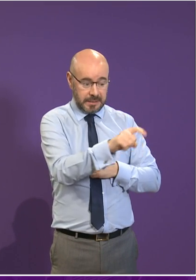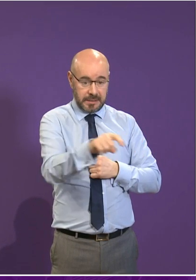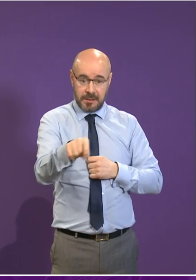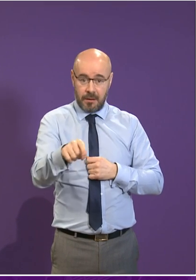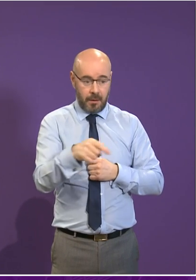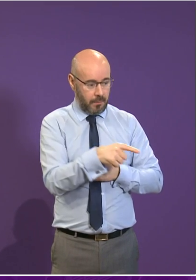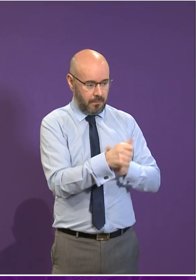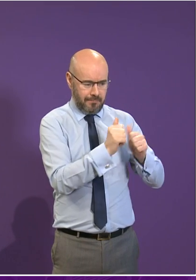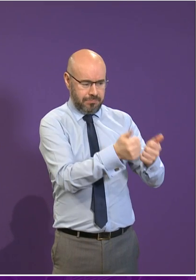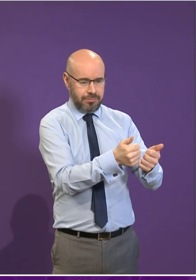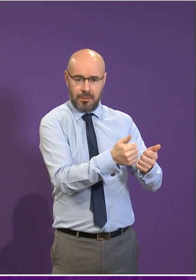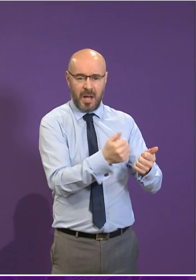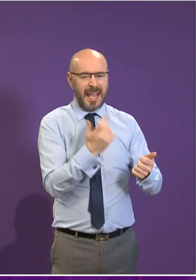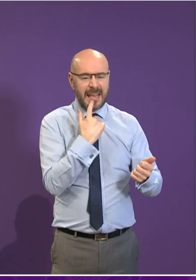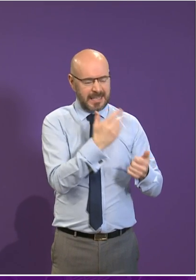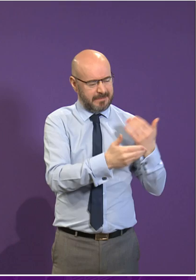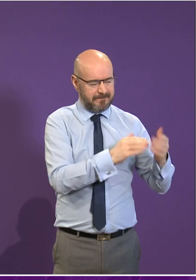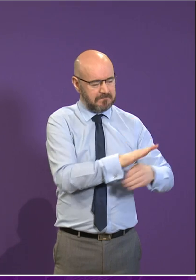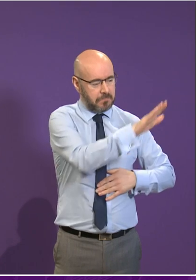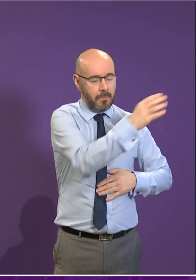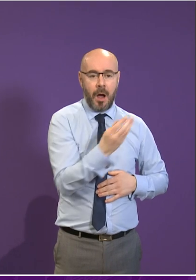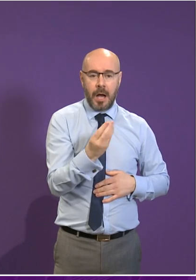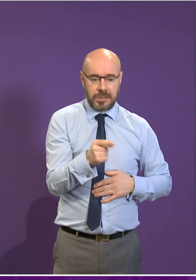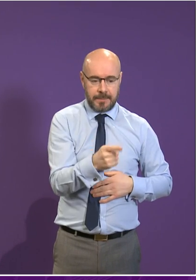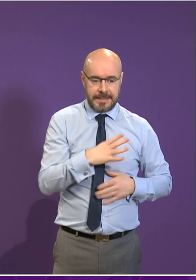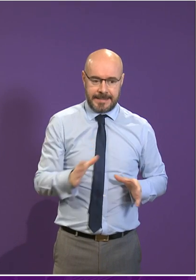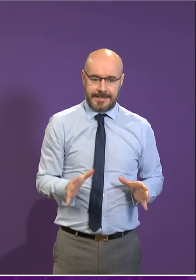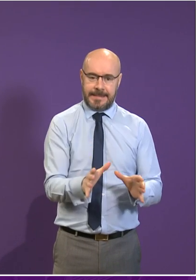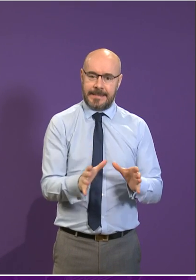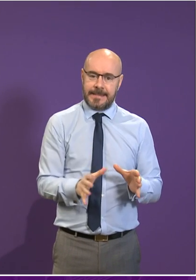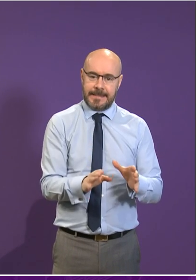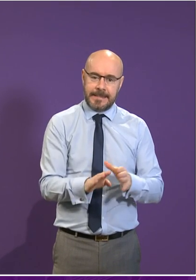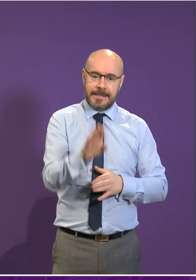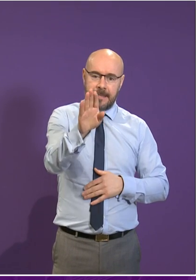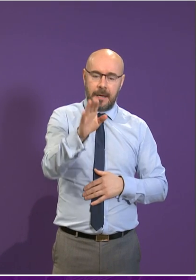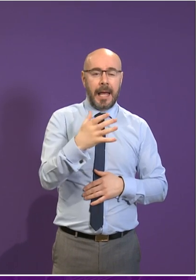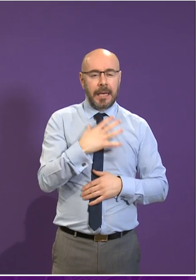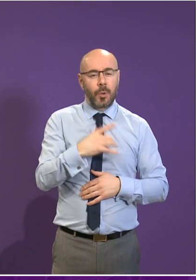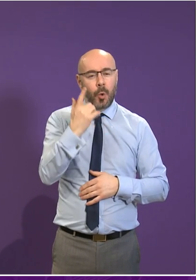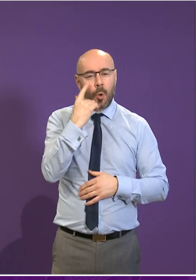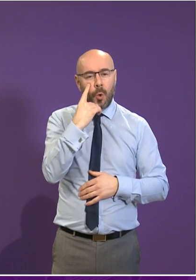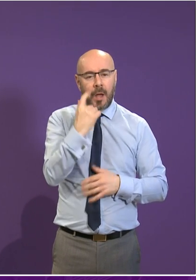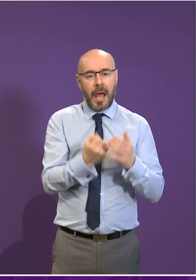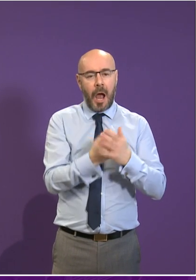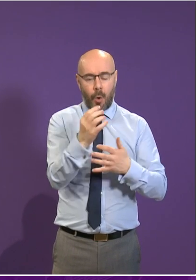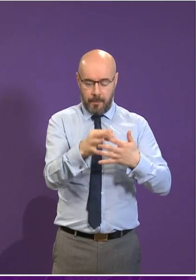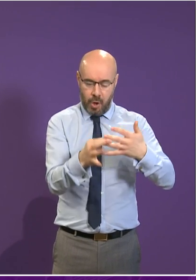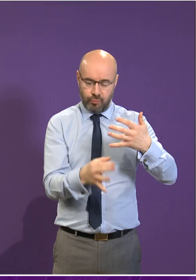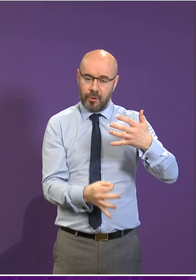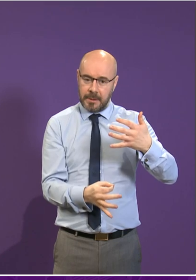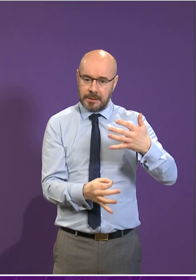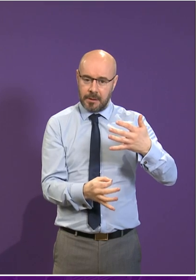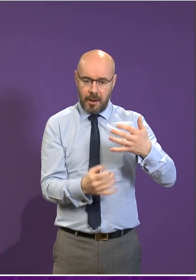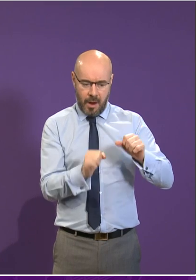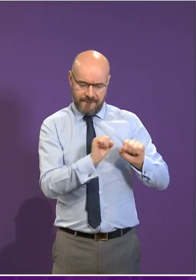than others, and we will have to look at the different outcome agreements that we have and the different arrangements that we have in